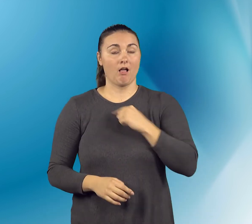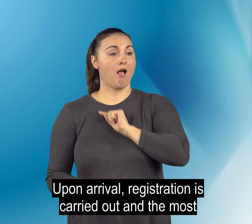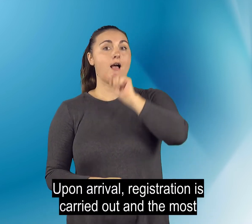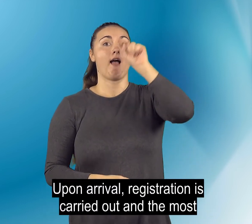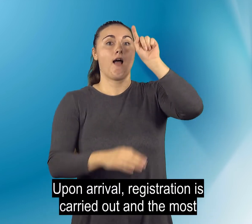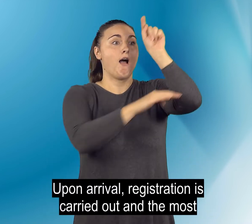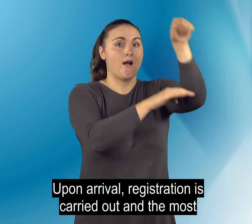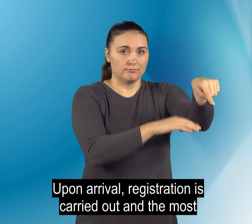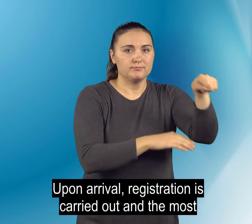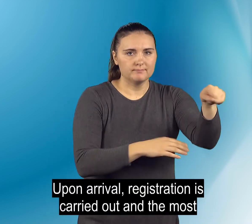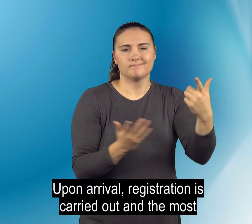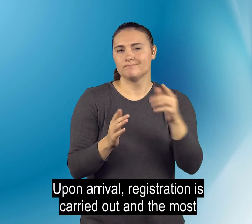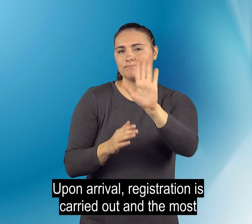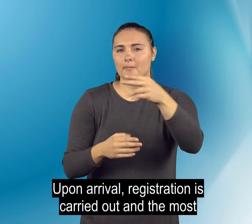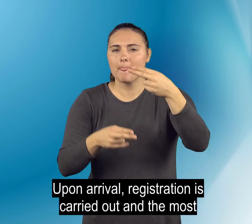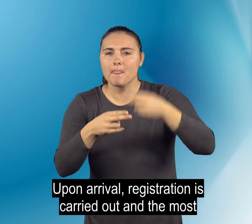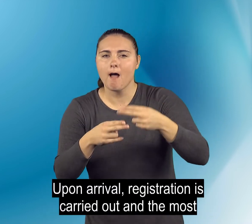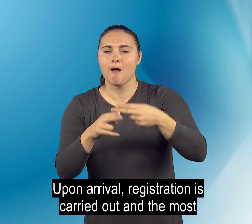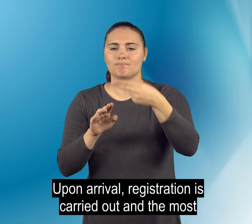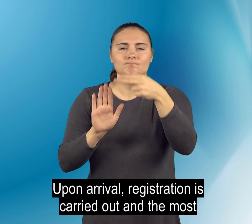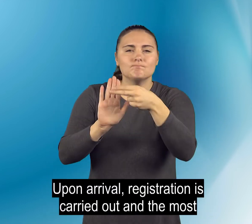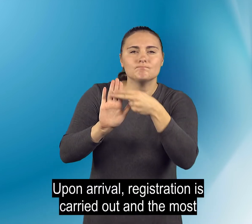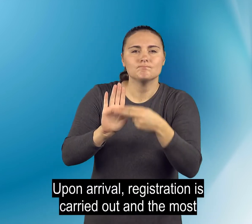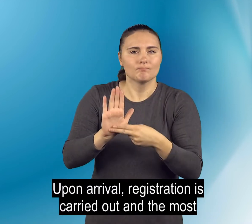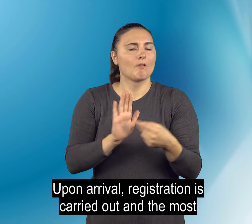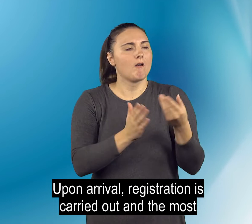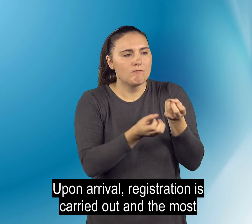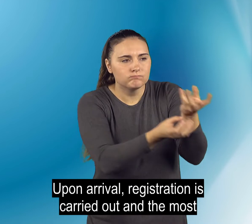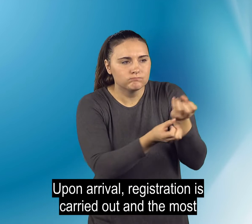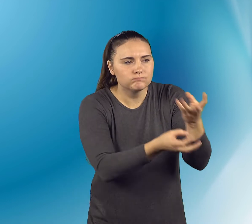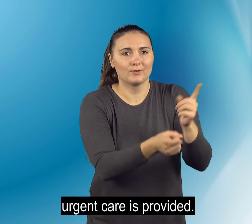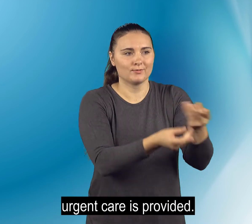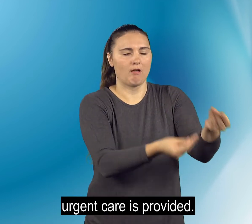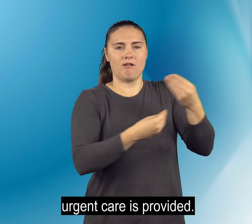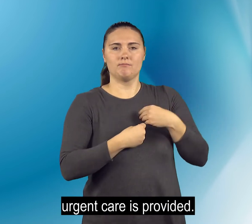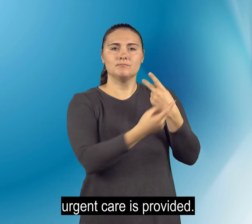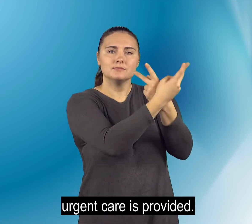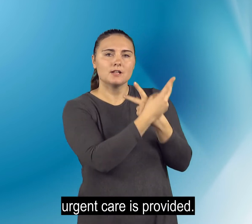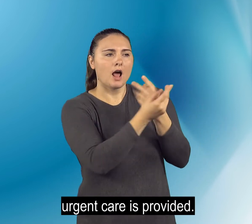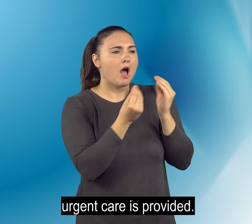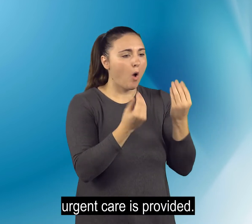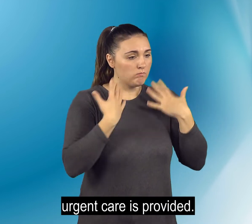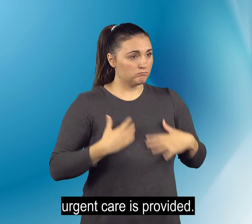Upon arrival, registration is carried out and the most urgent care is provided.